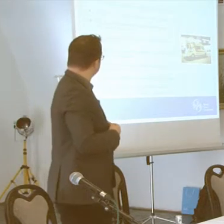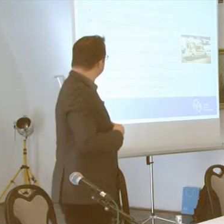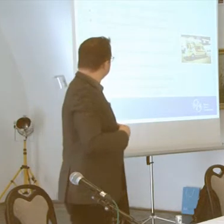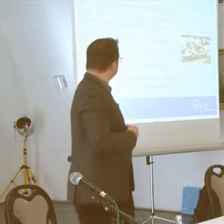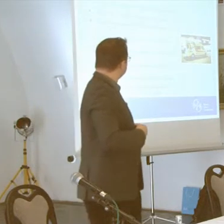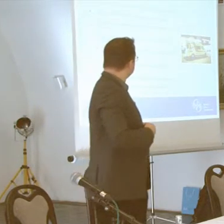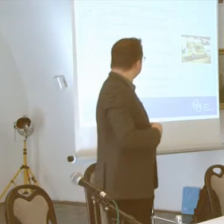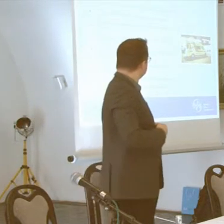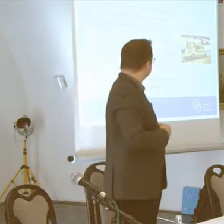Next one.